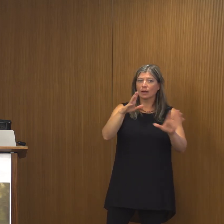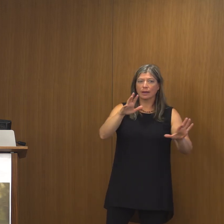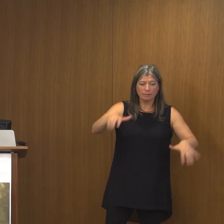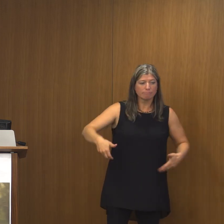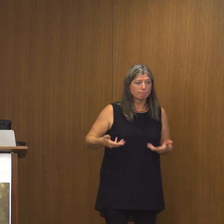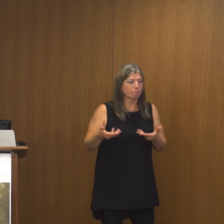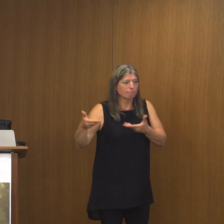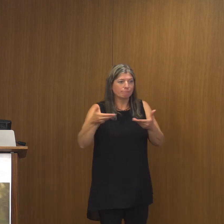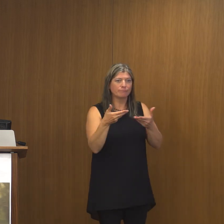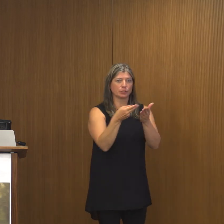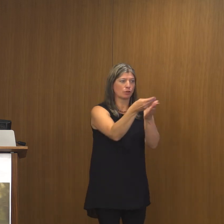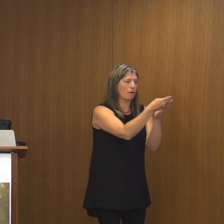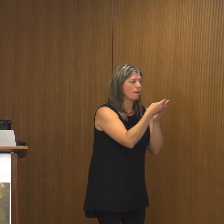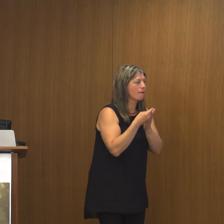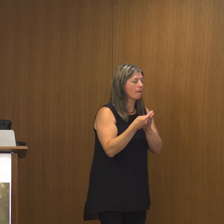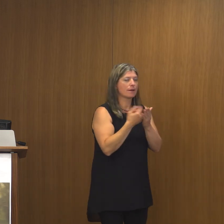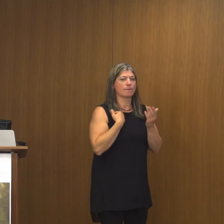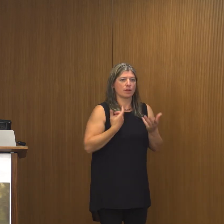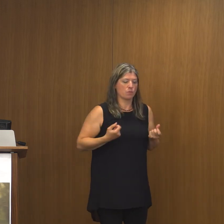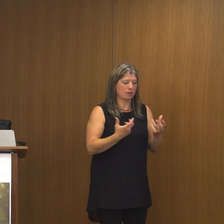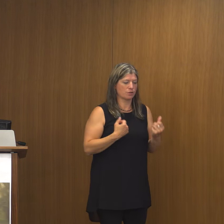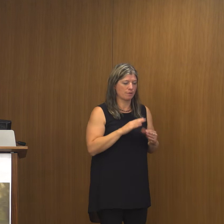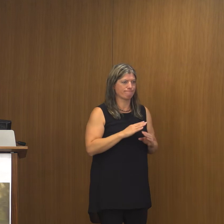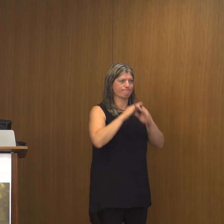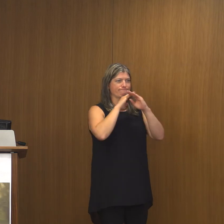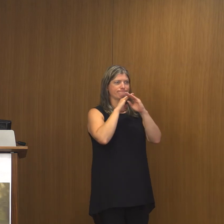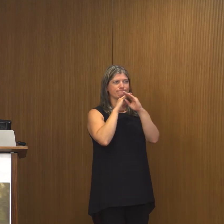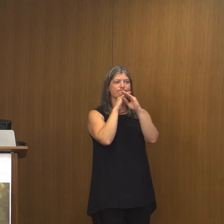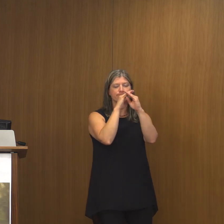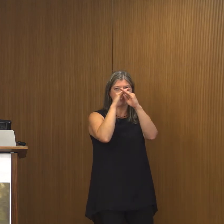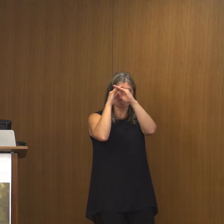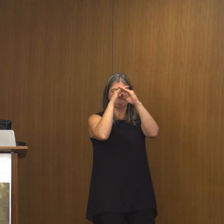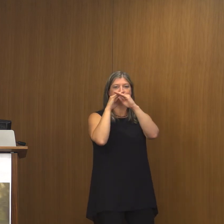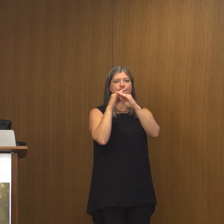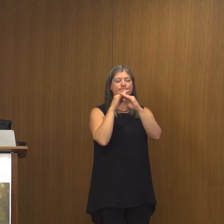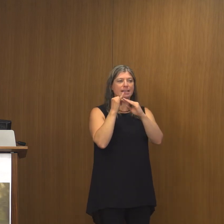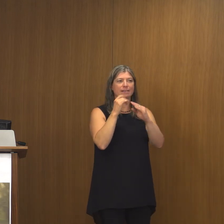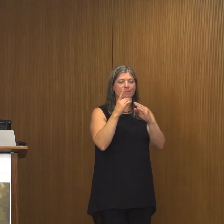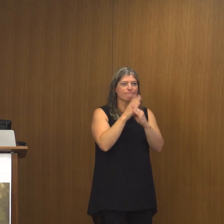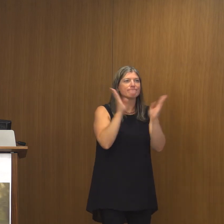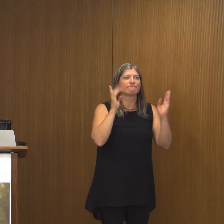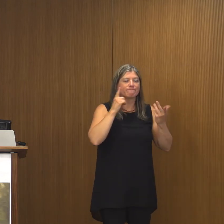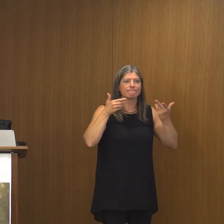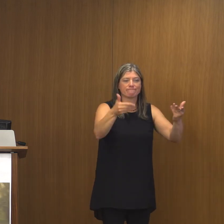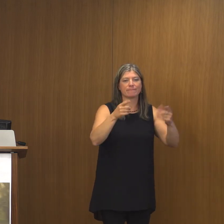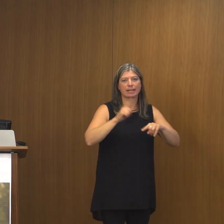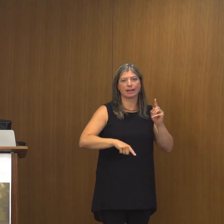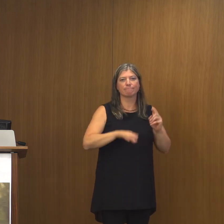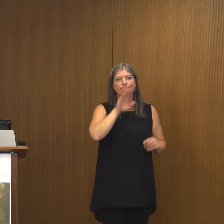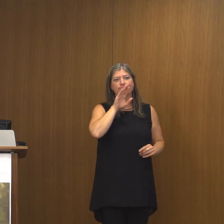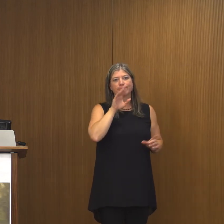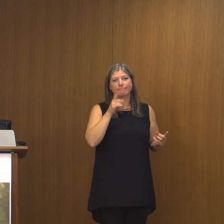some more. I get frustrated in my wheelchair when I can't get everywhere. So in essence, for Nico,